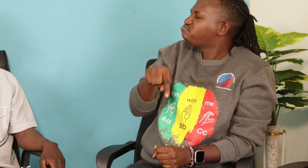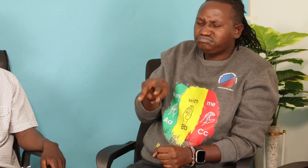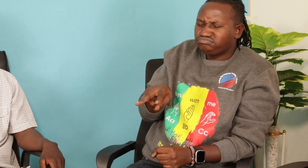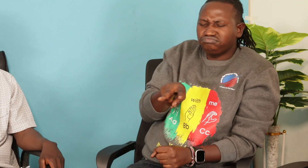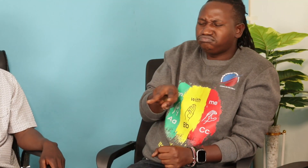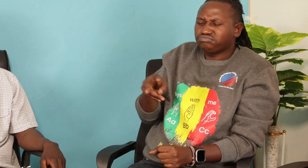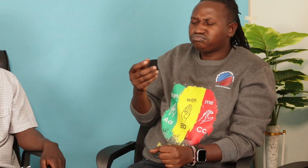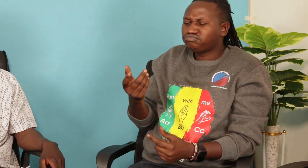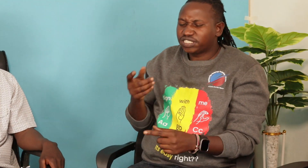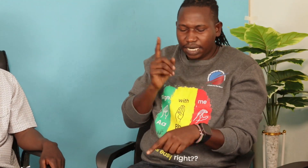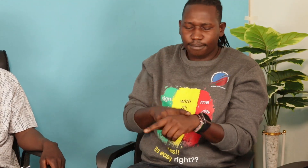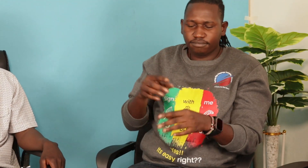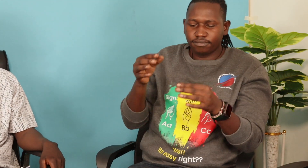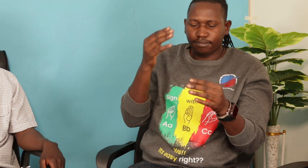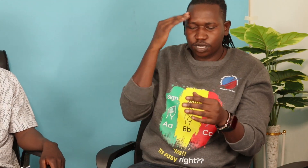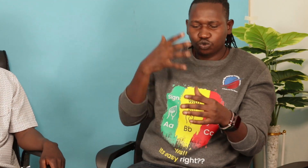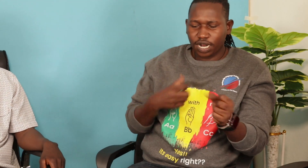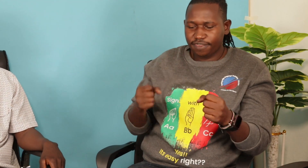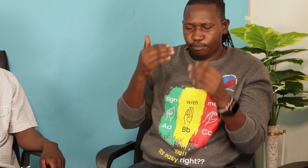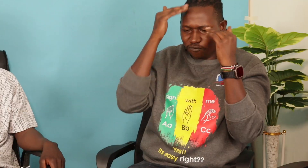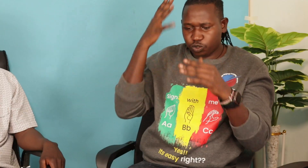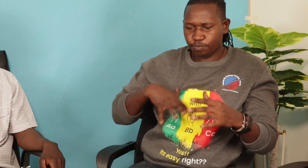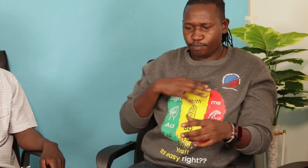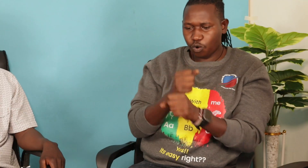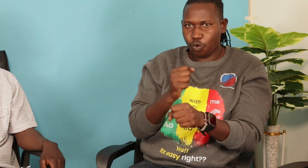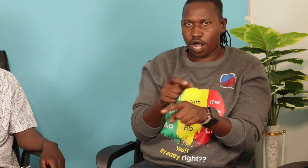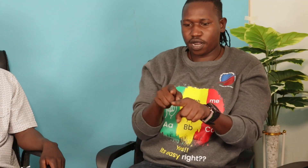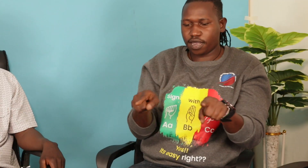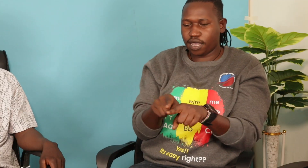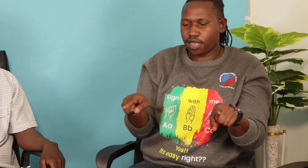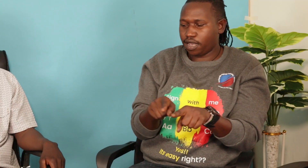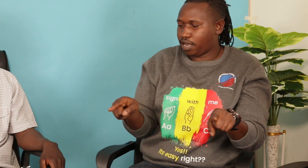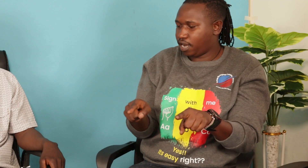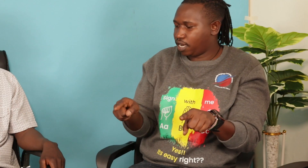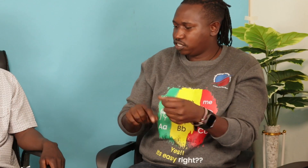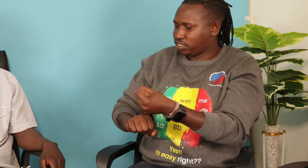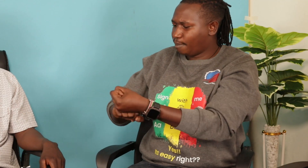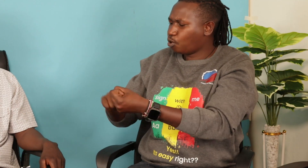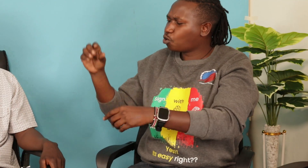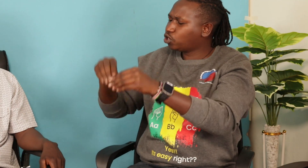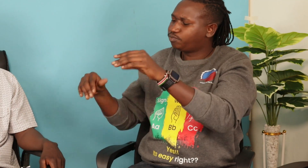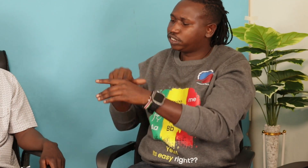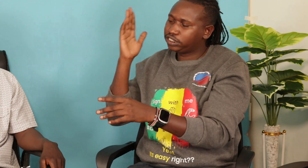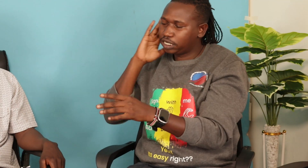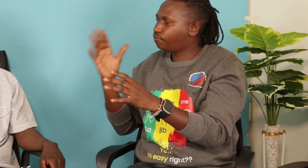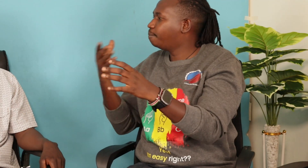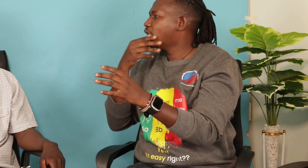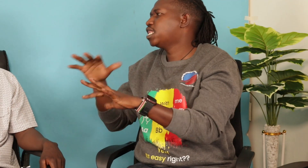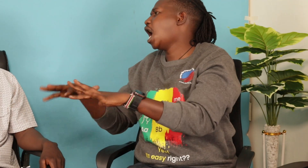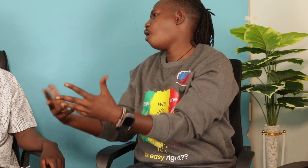health? Uh, for example, whenever a specialist in mental health is trying to work and